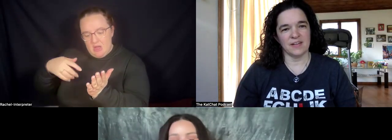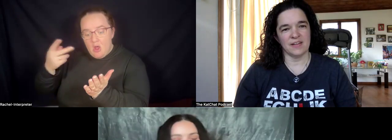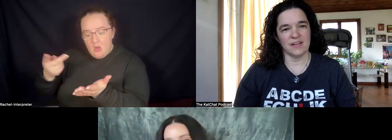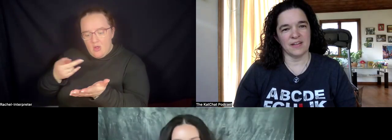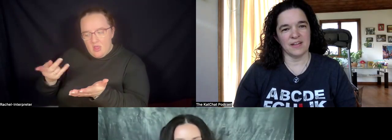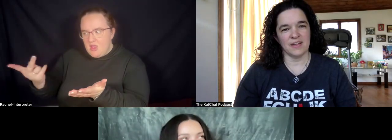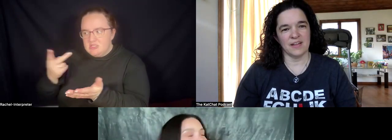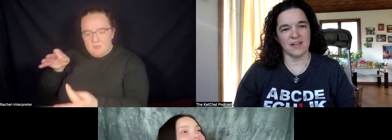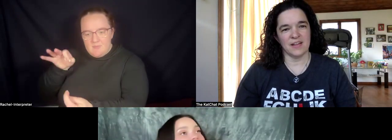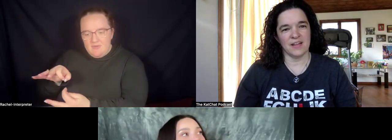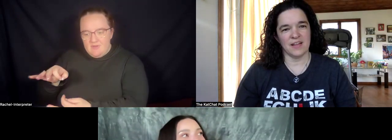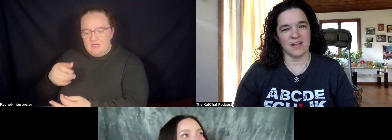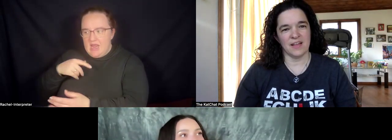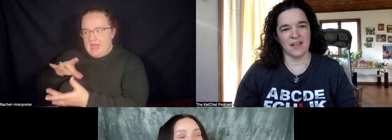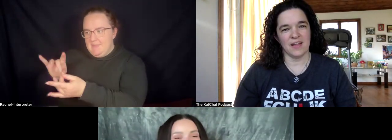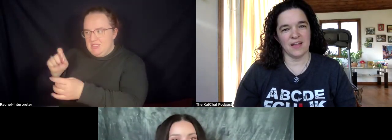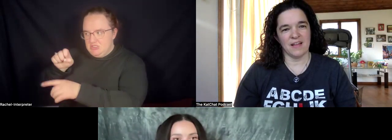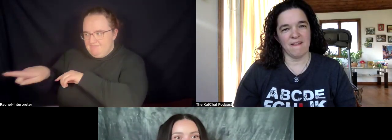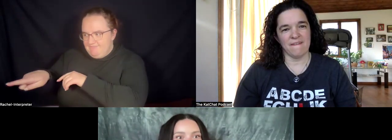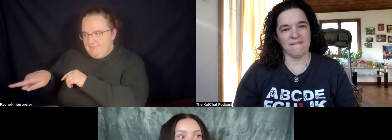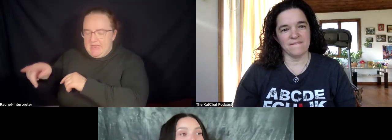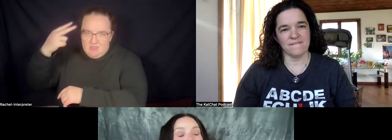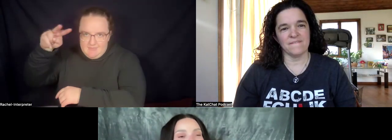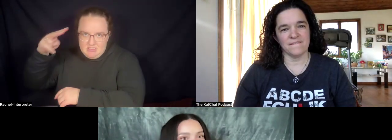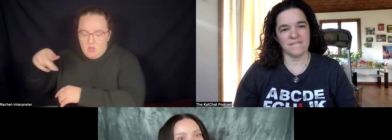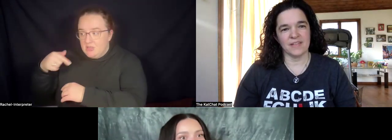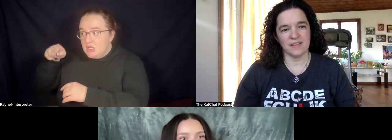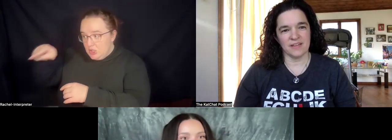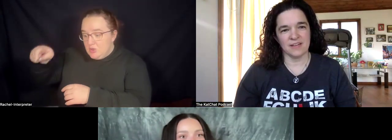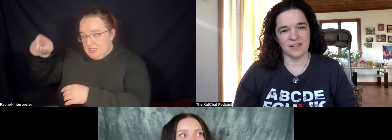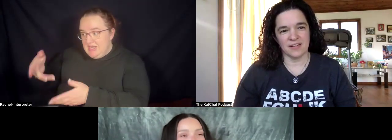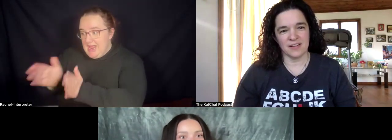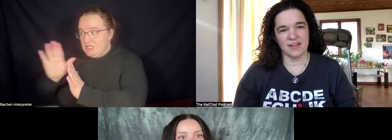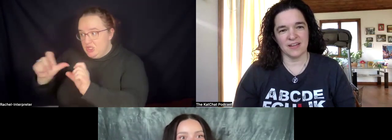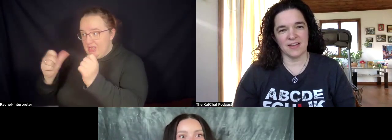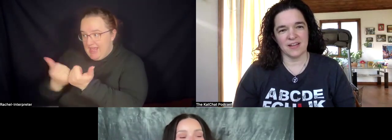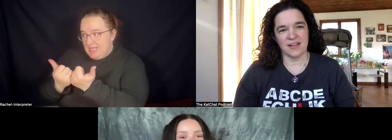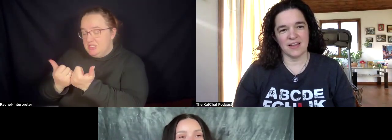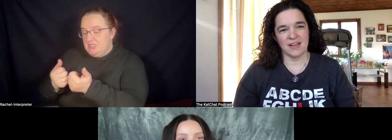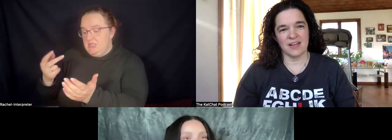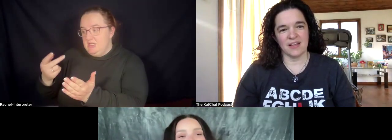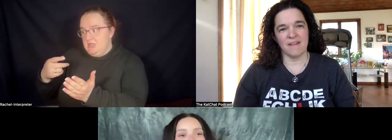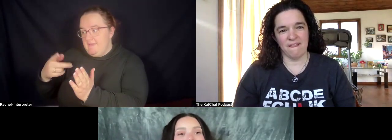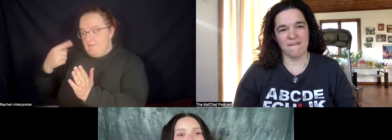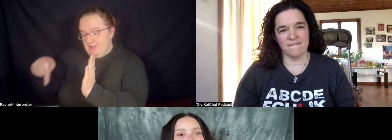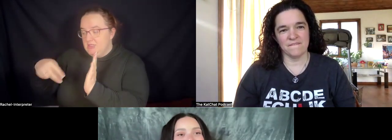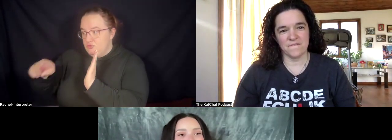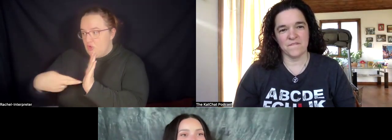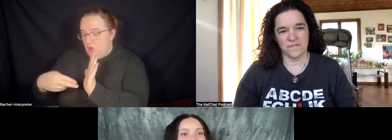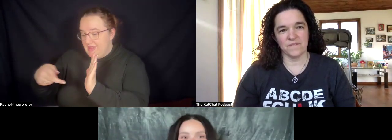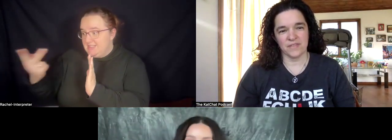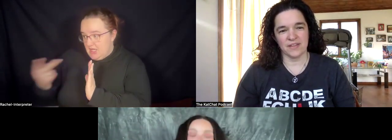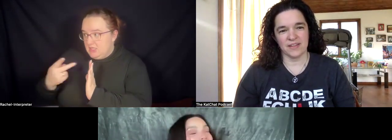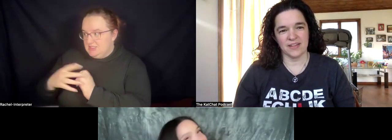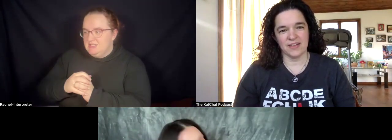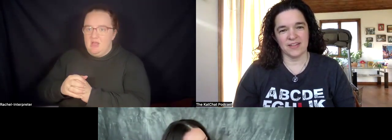because he's constantly traveling. And I messaged him over WhatsApp, and I'm like, "You need to ask your agent to read for this role. This is literally us." And so